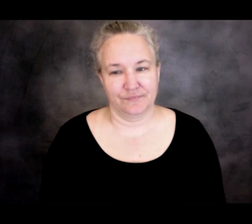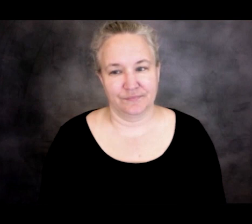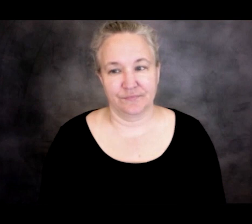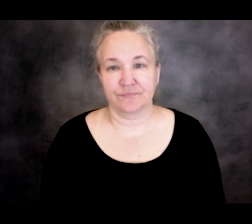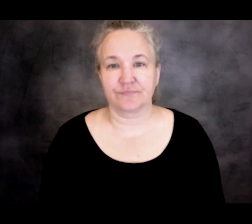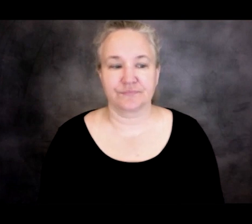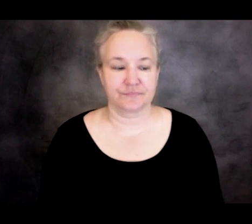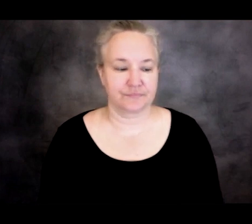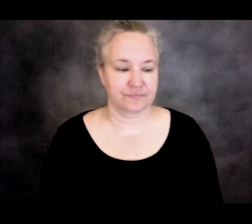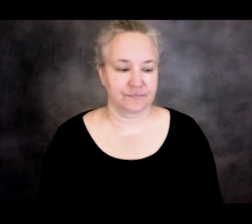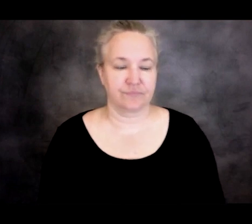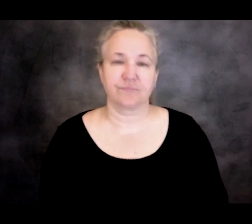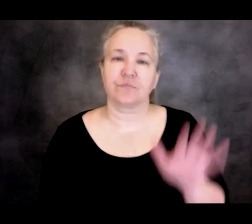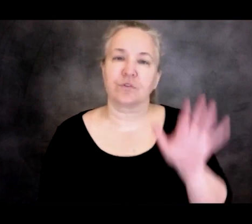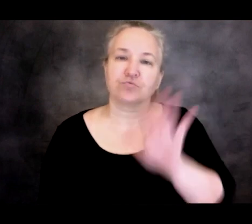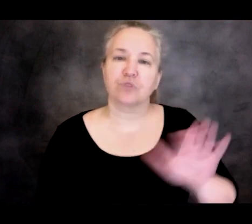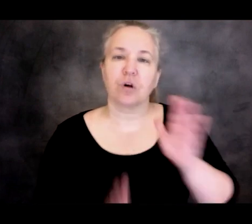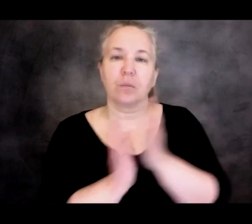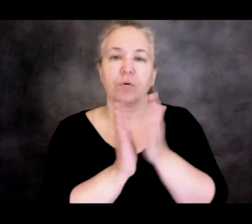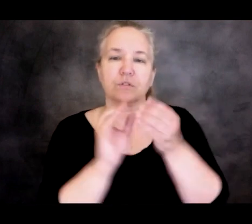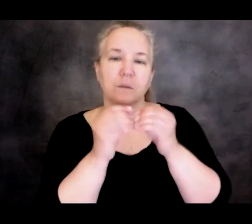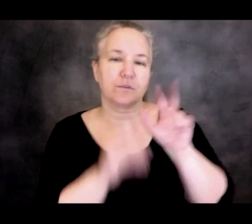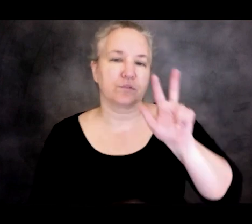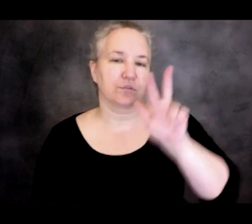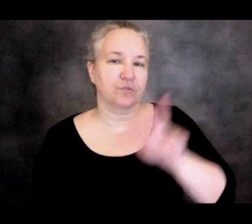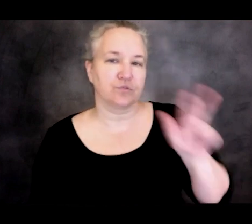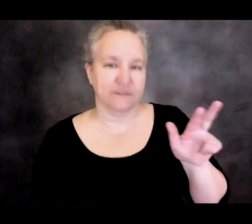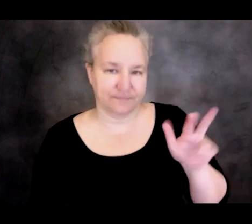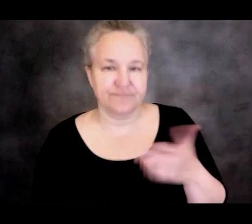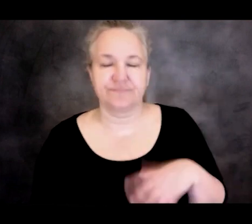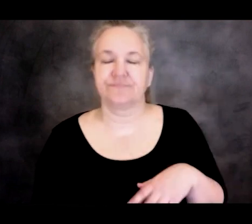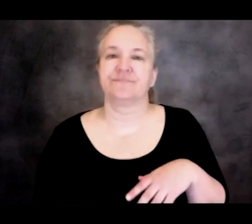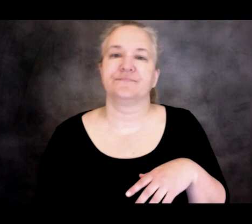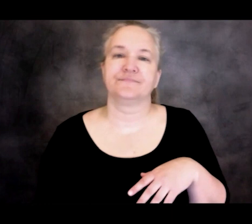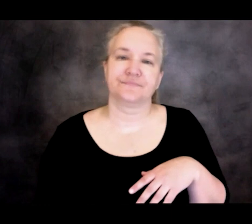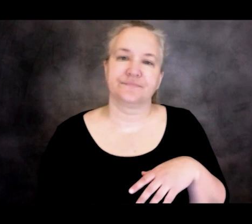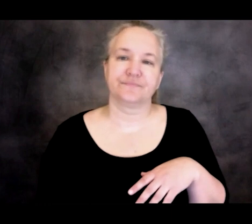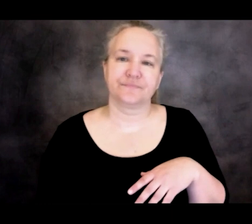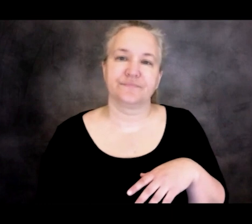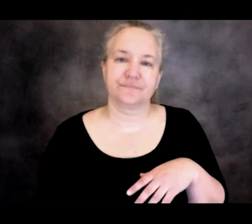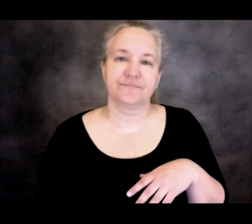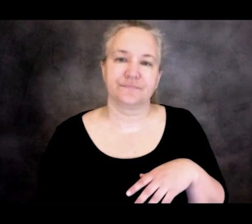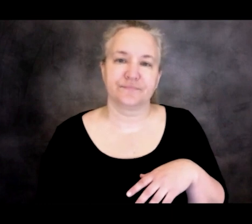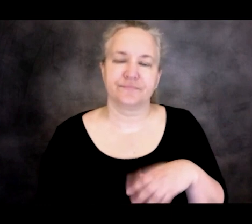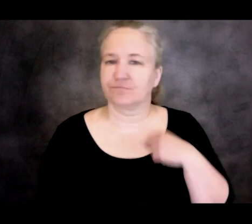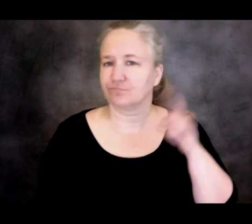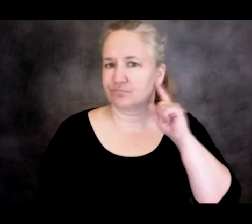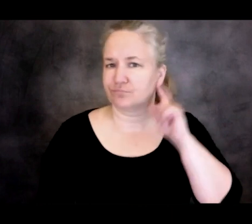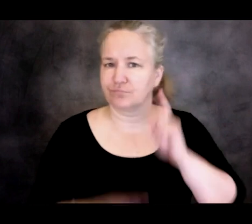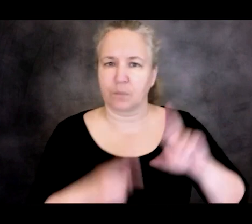So right around book number 33, when I heard about Richard